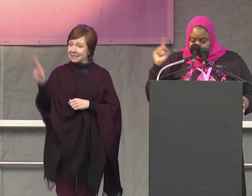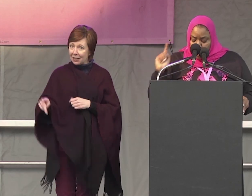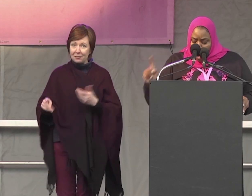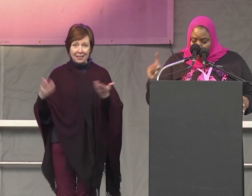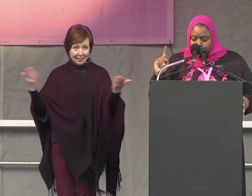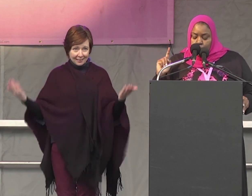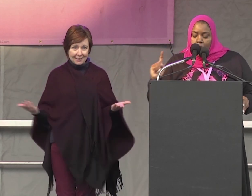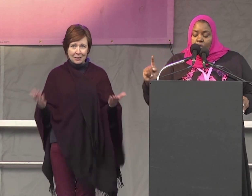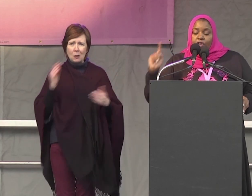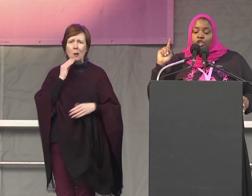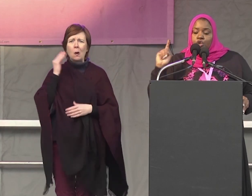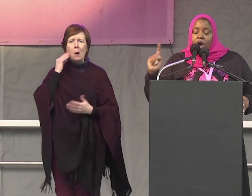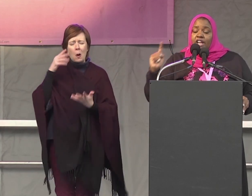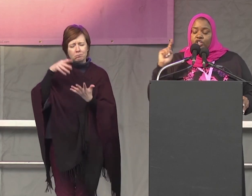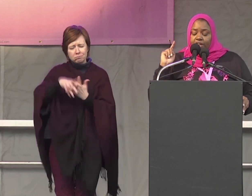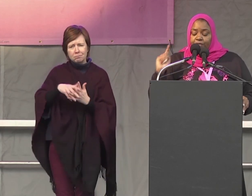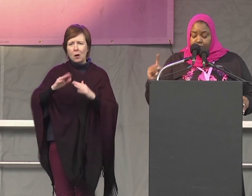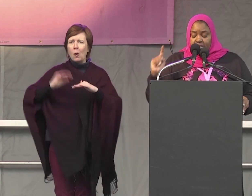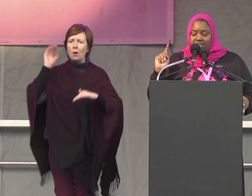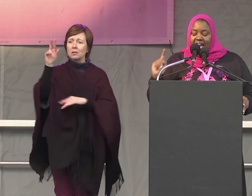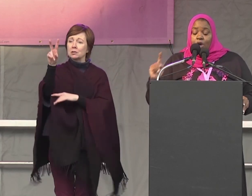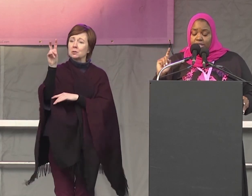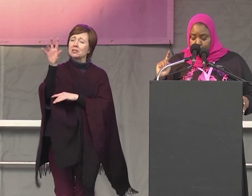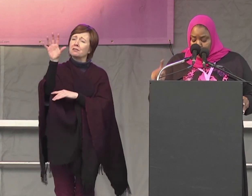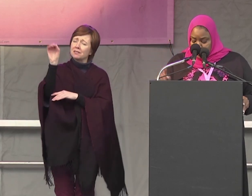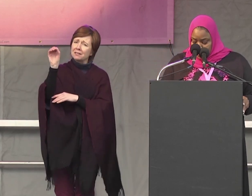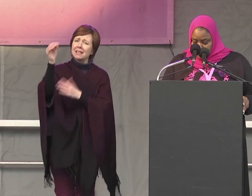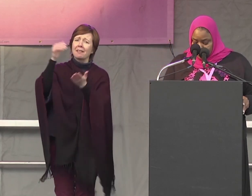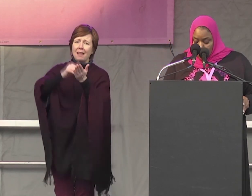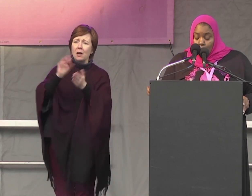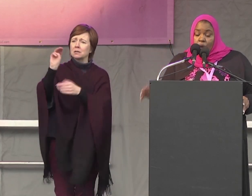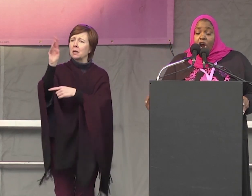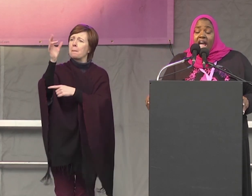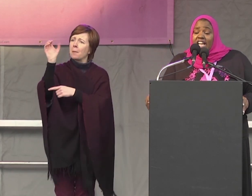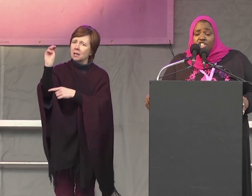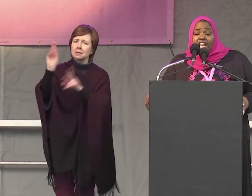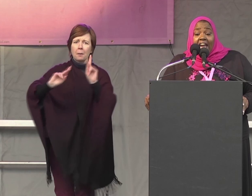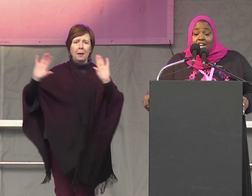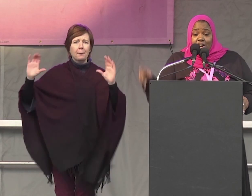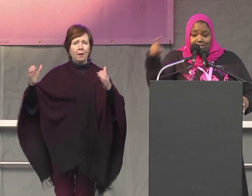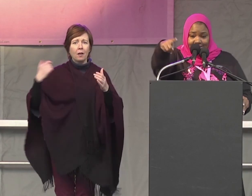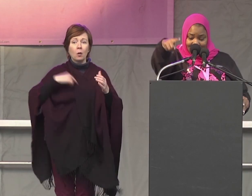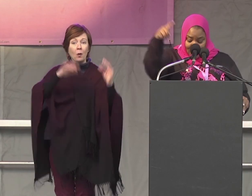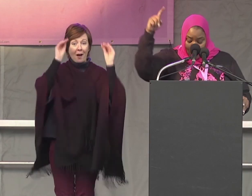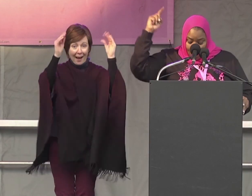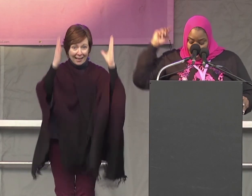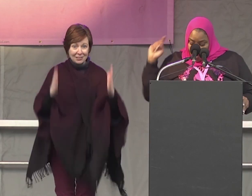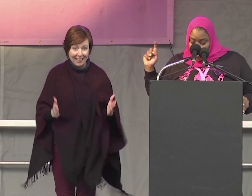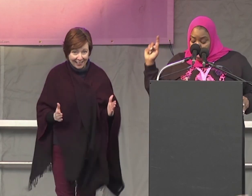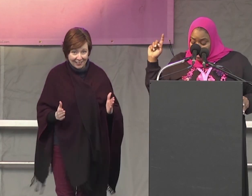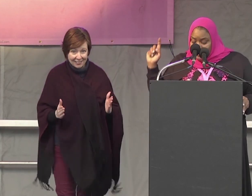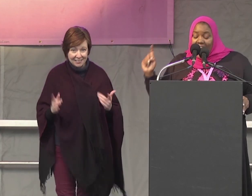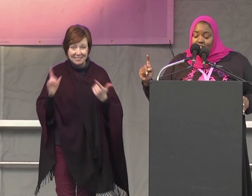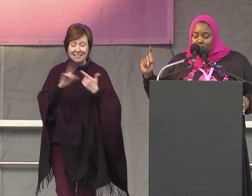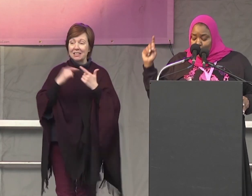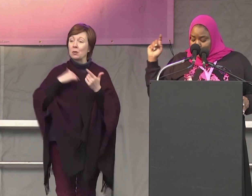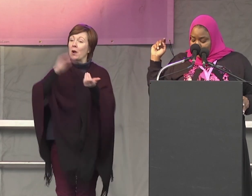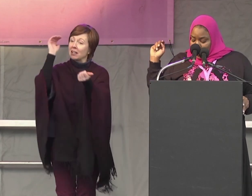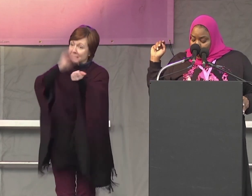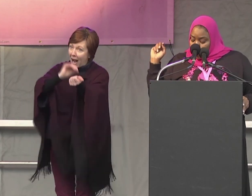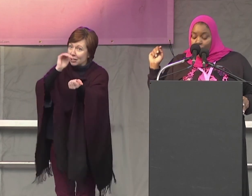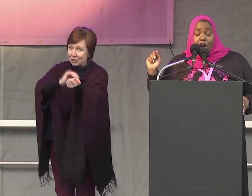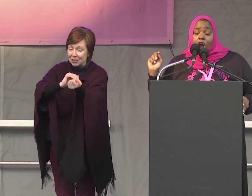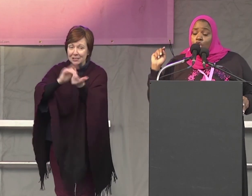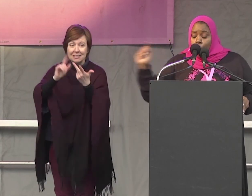Philadelphia is home to over 250,000 Muslims. We are educators, we are